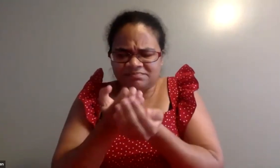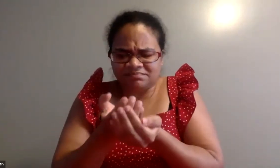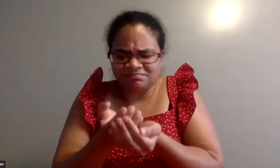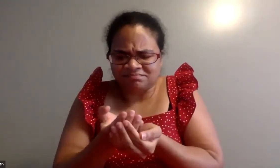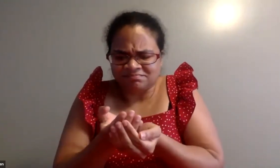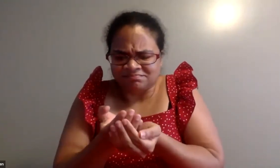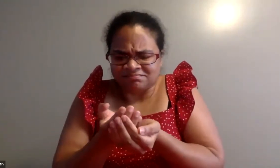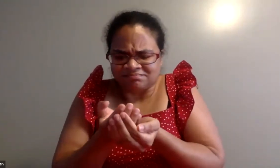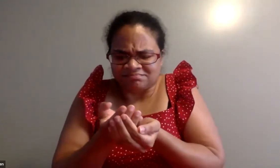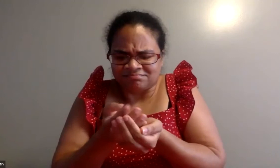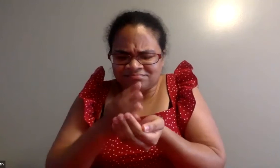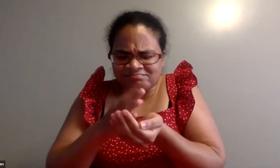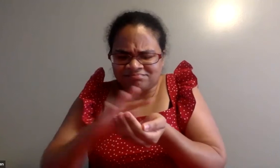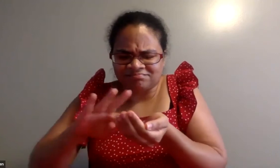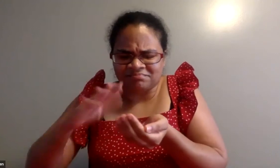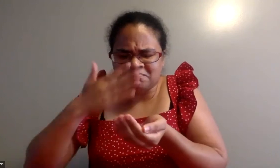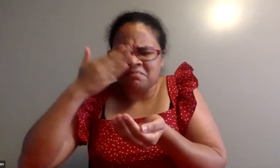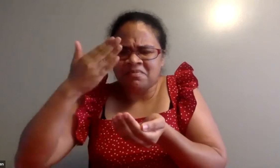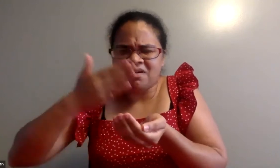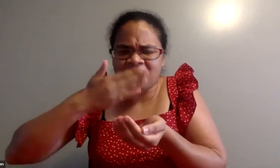Delicate as it is,